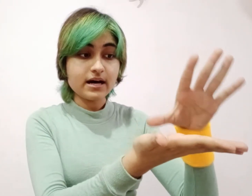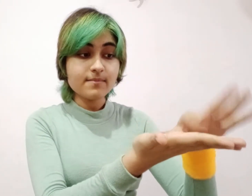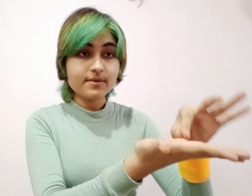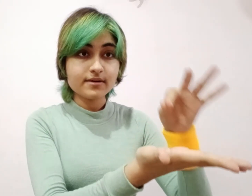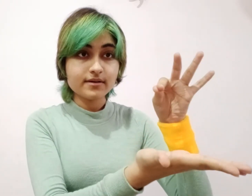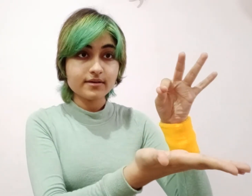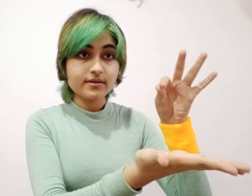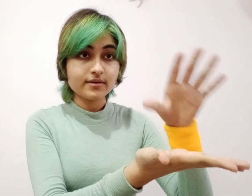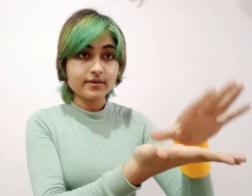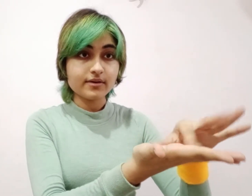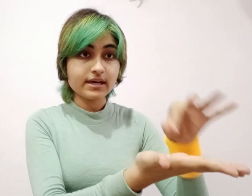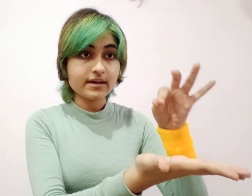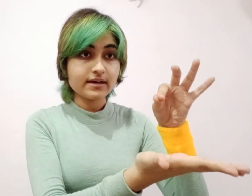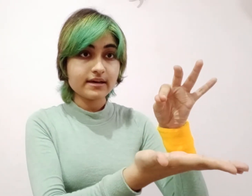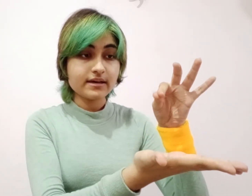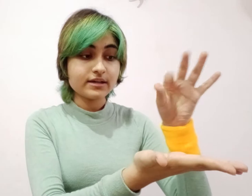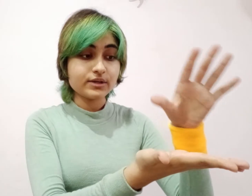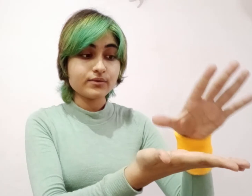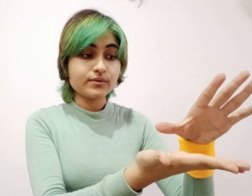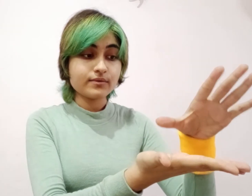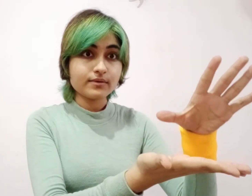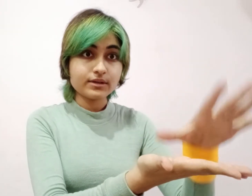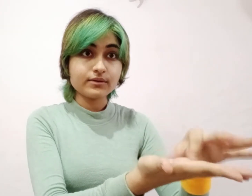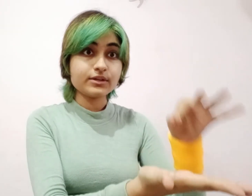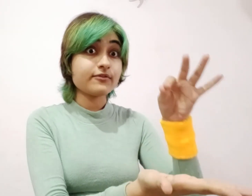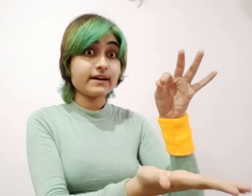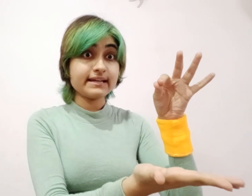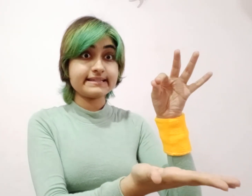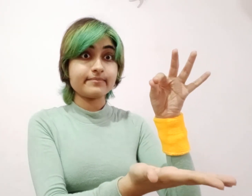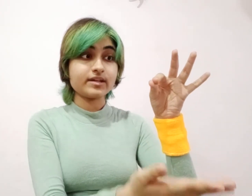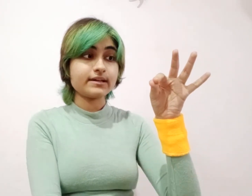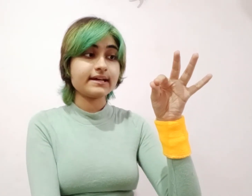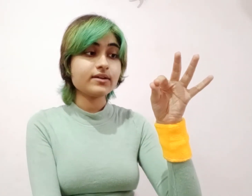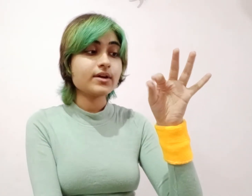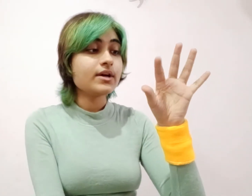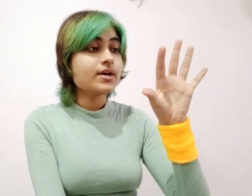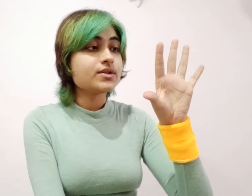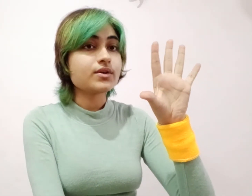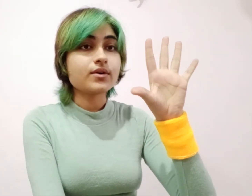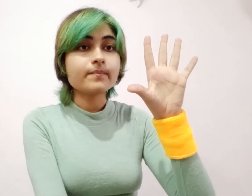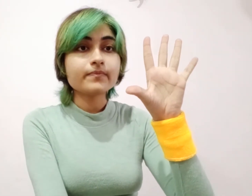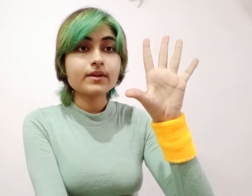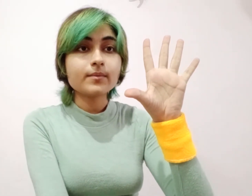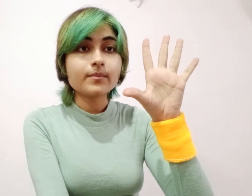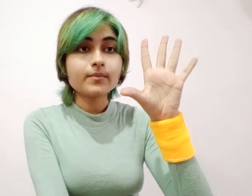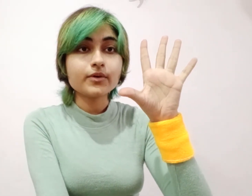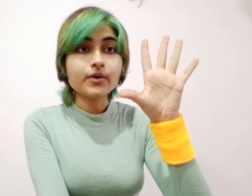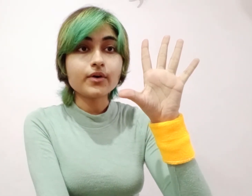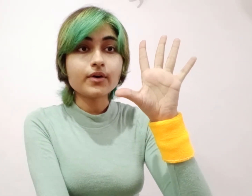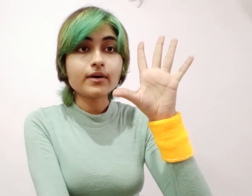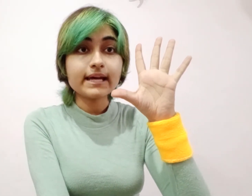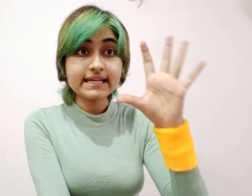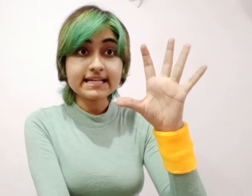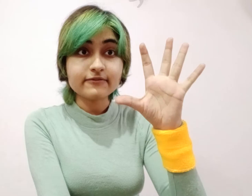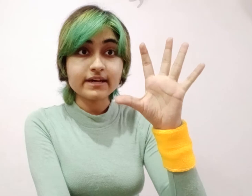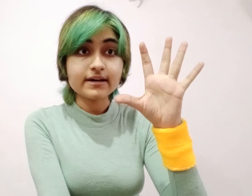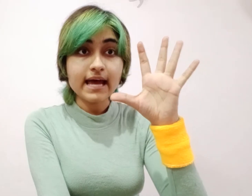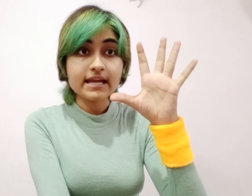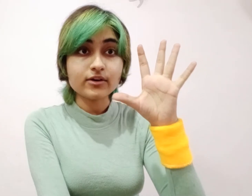up, okay, you're finding something, right? So your index finger and your